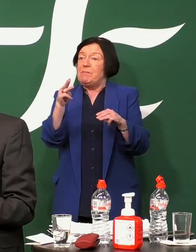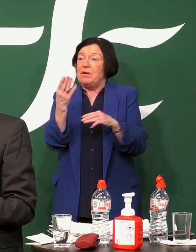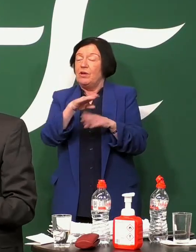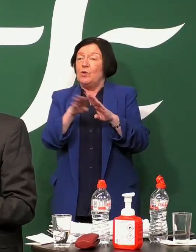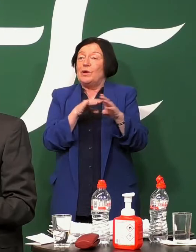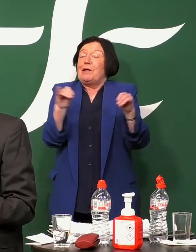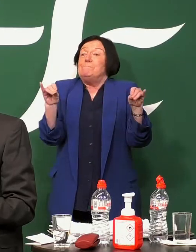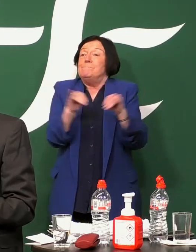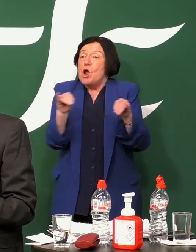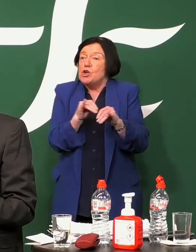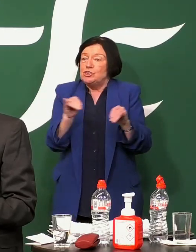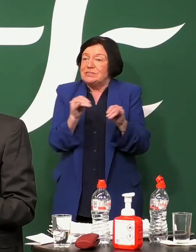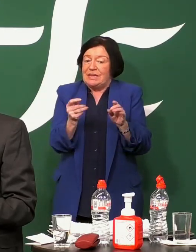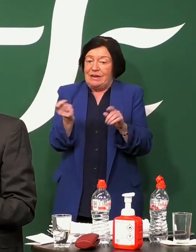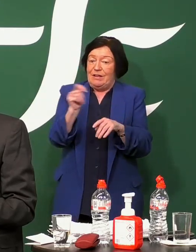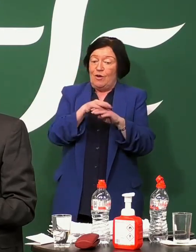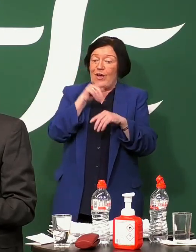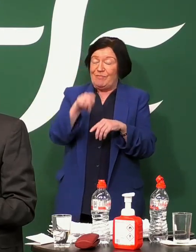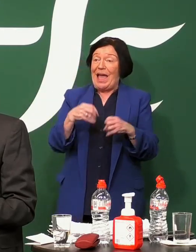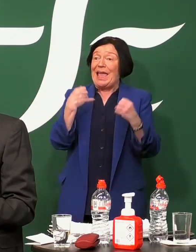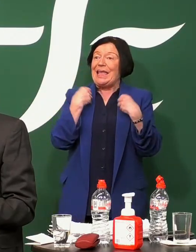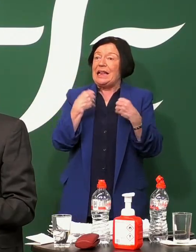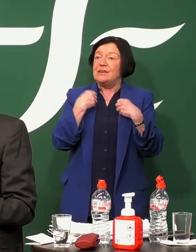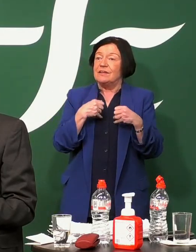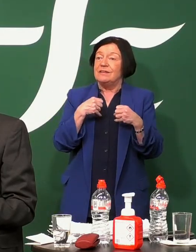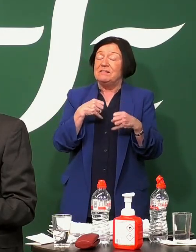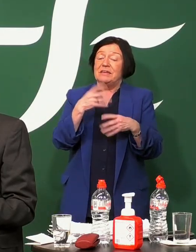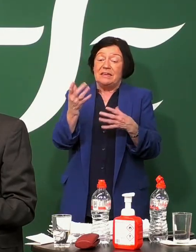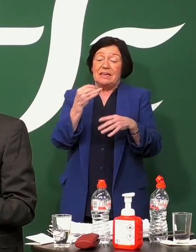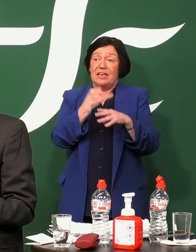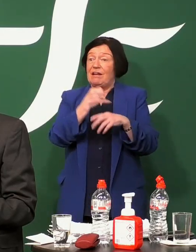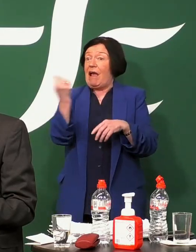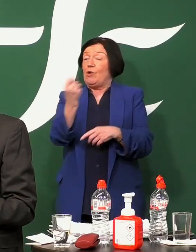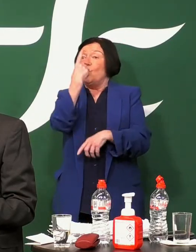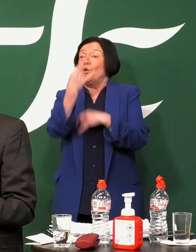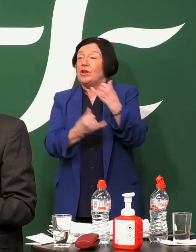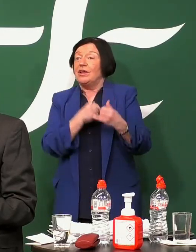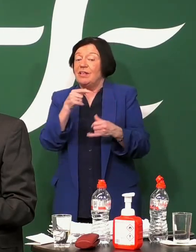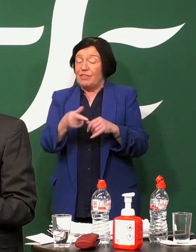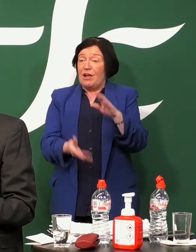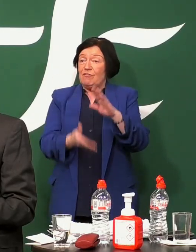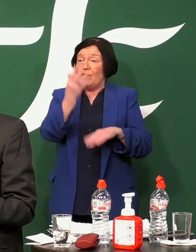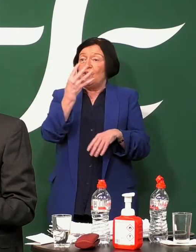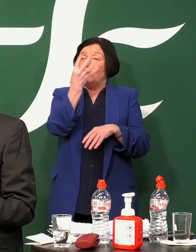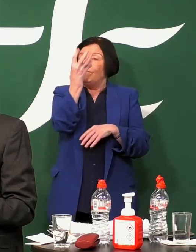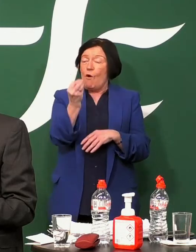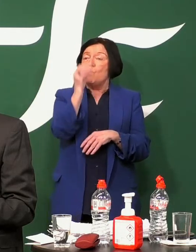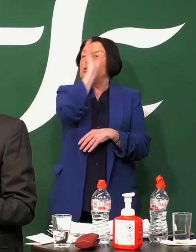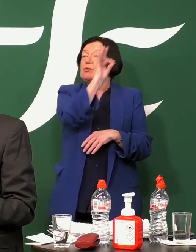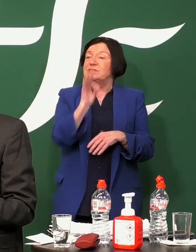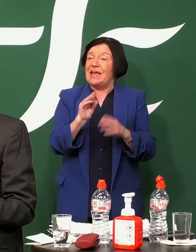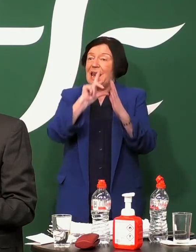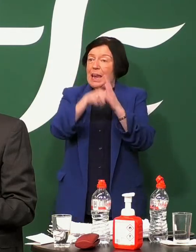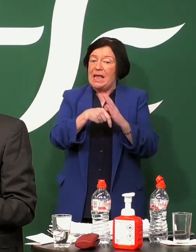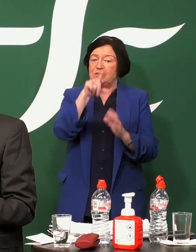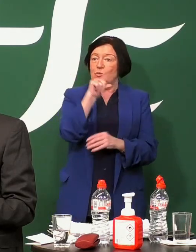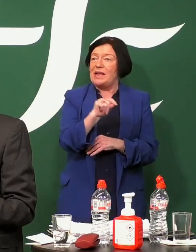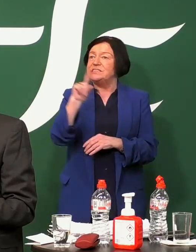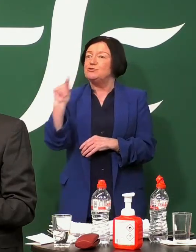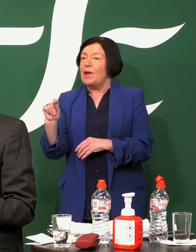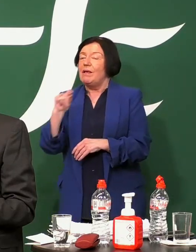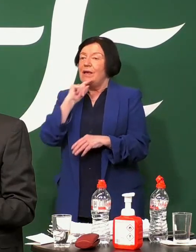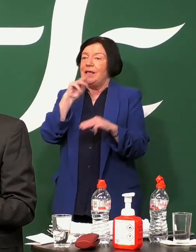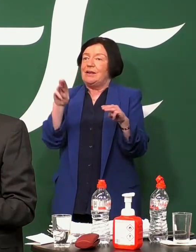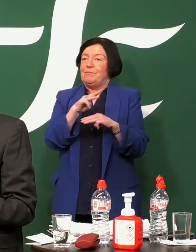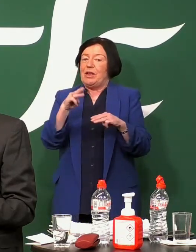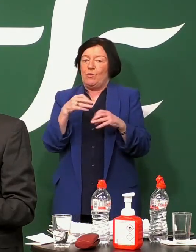with an emergency presentation of that condition. Typically in a typical year, that rose to about 40% in late 2020, because people